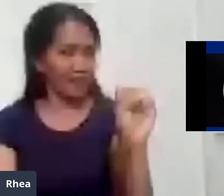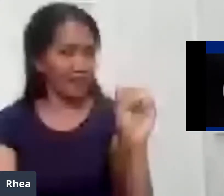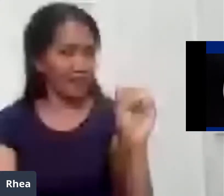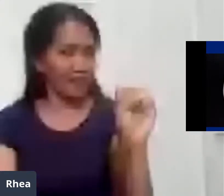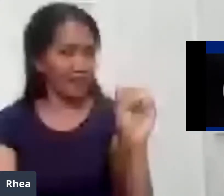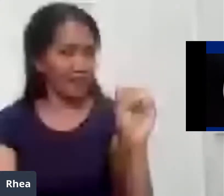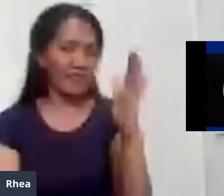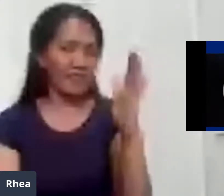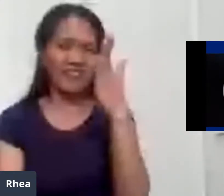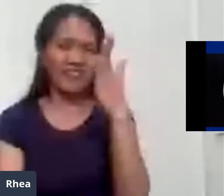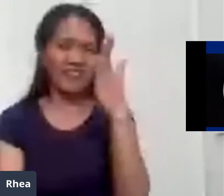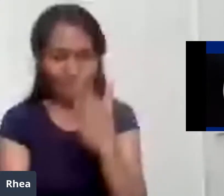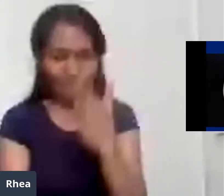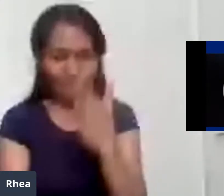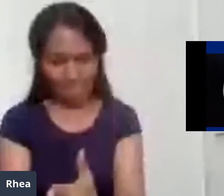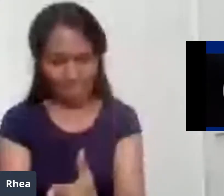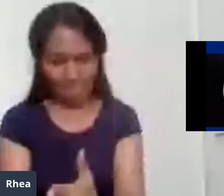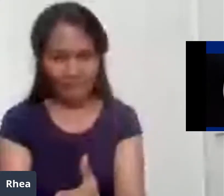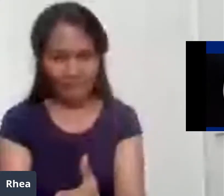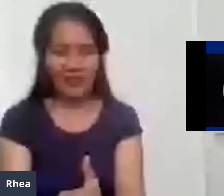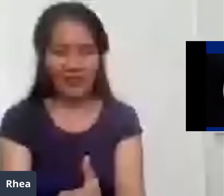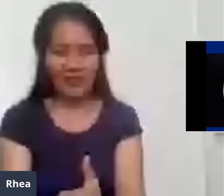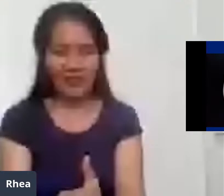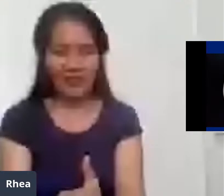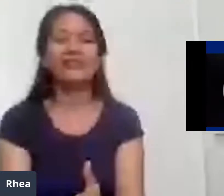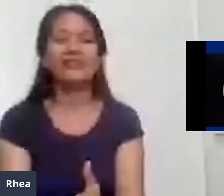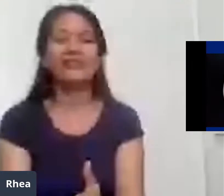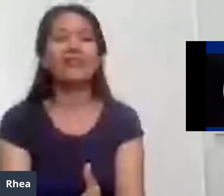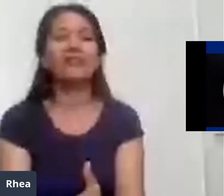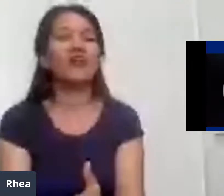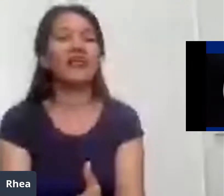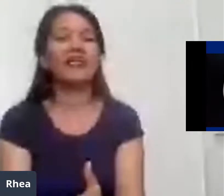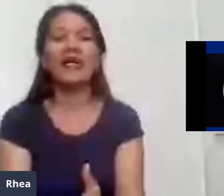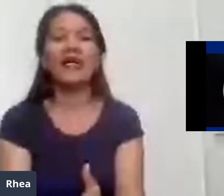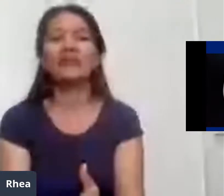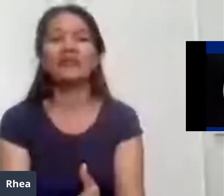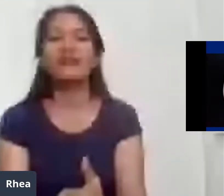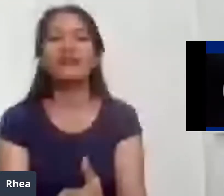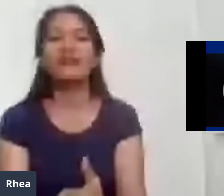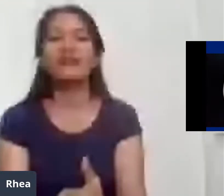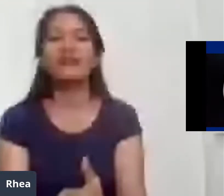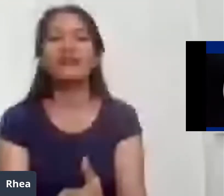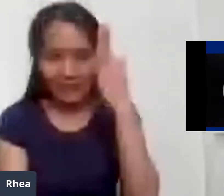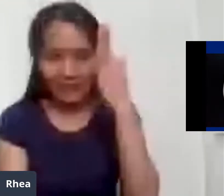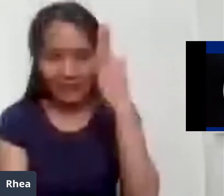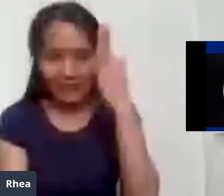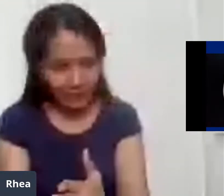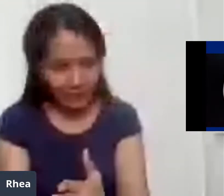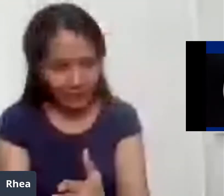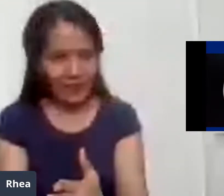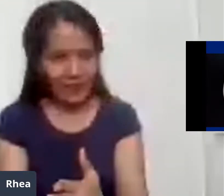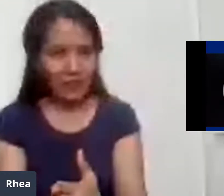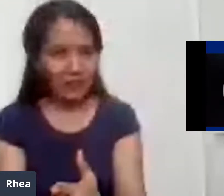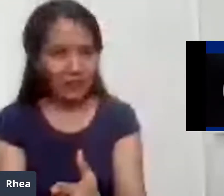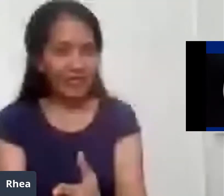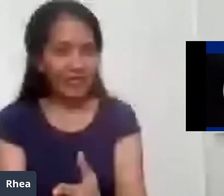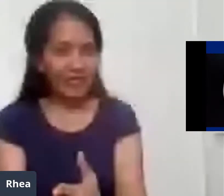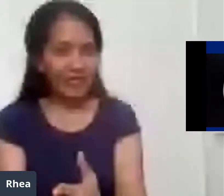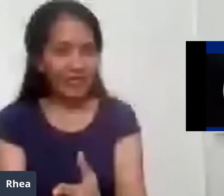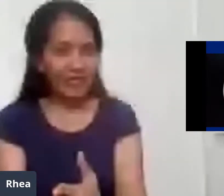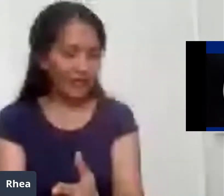would mean stop. Let's stop going out. Let's stop